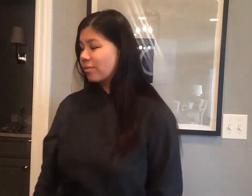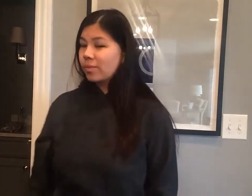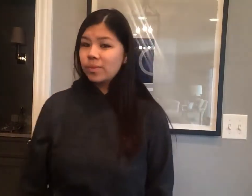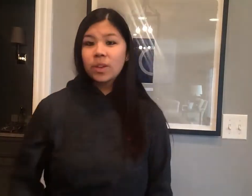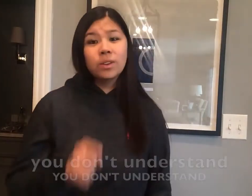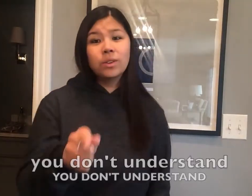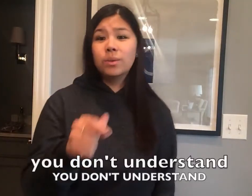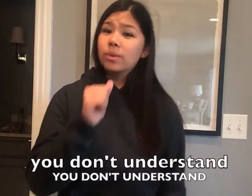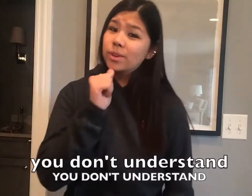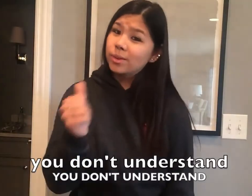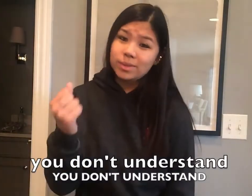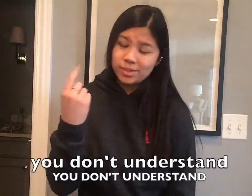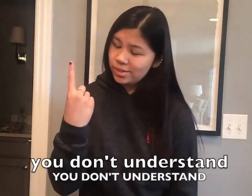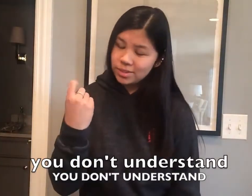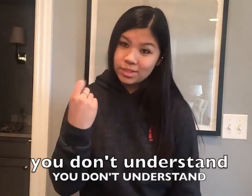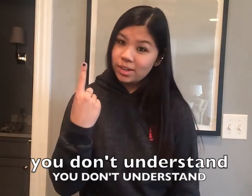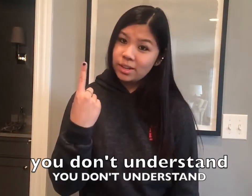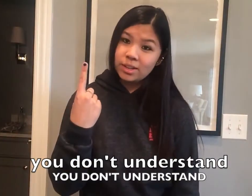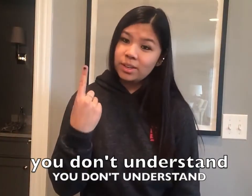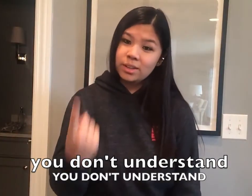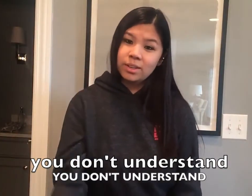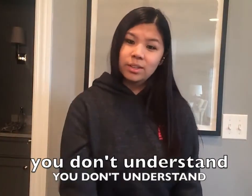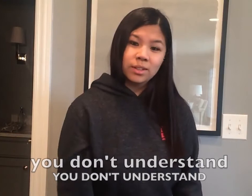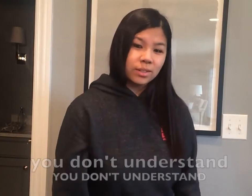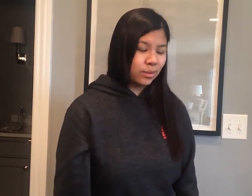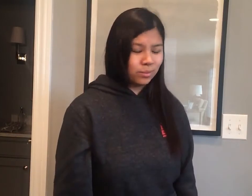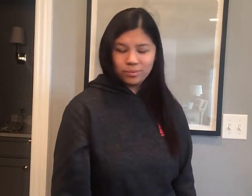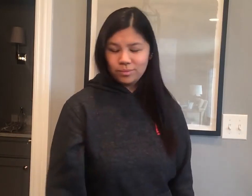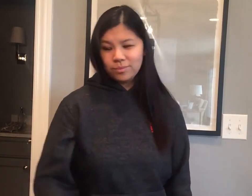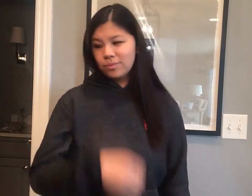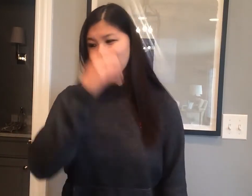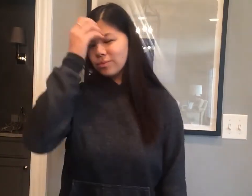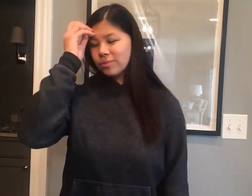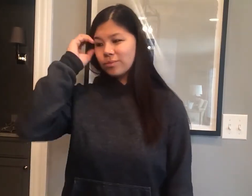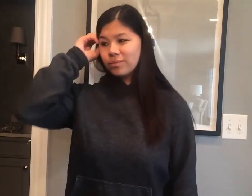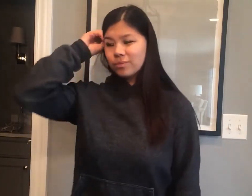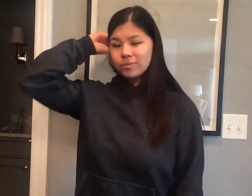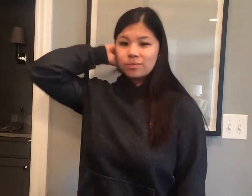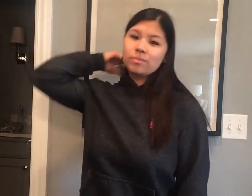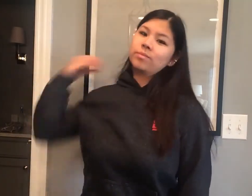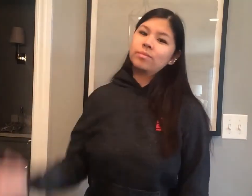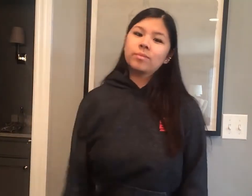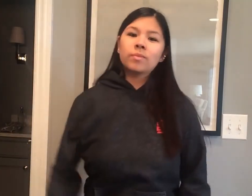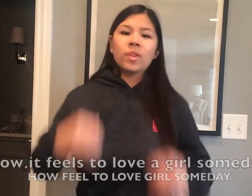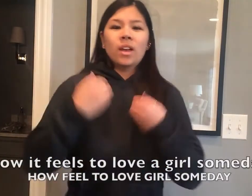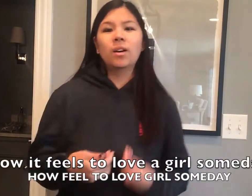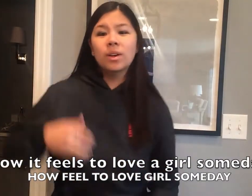You don't understand And you don't understand How it